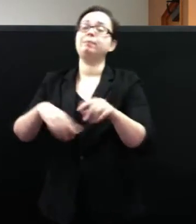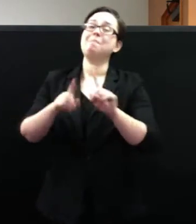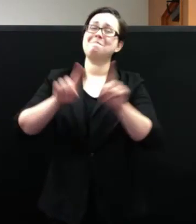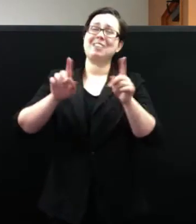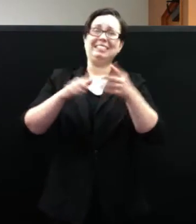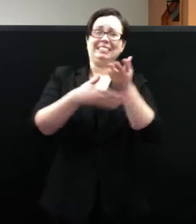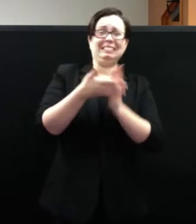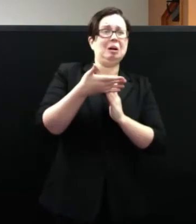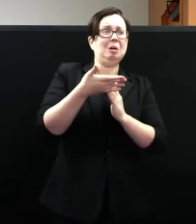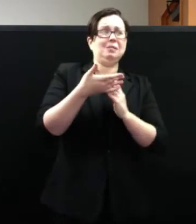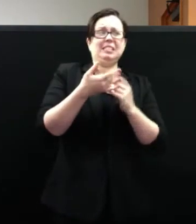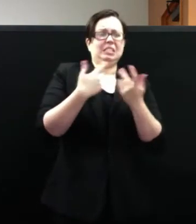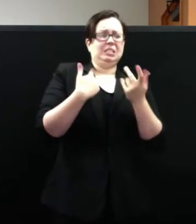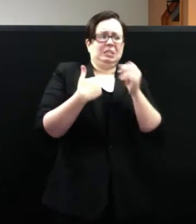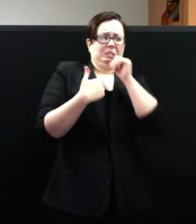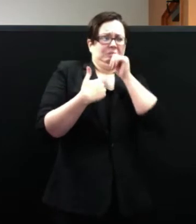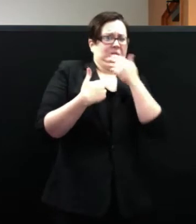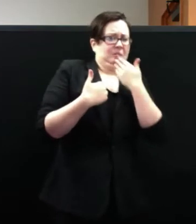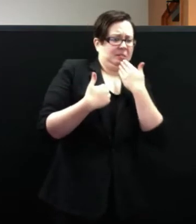really suck, actually, because you don't know what they're trying to say.